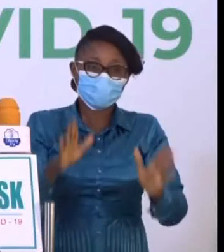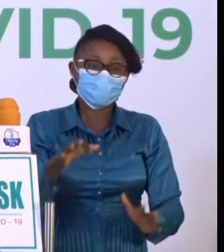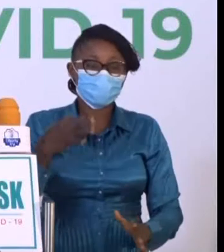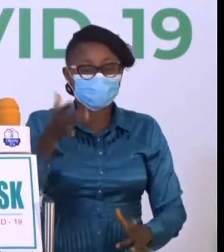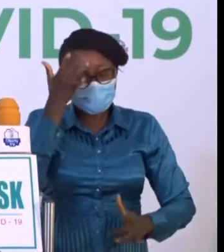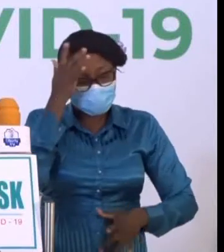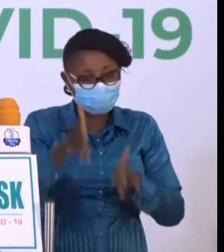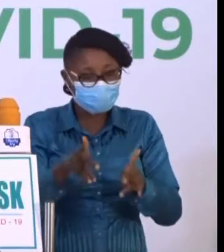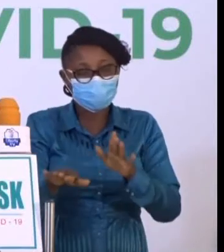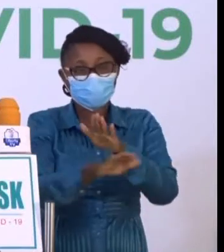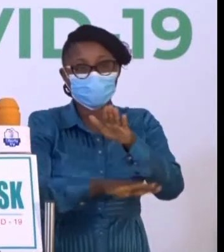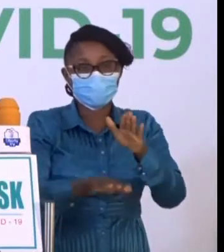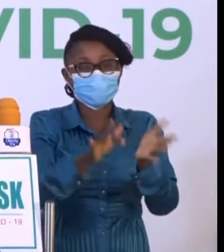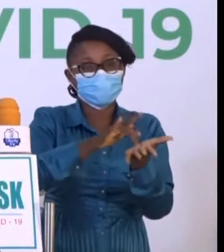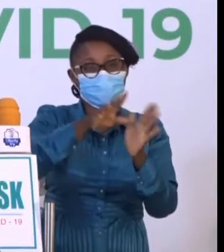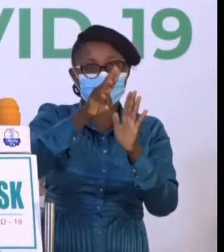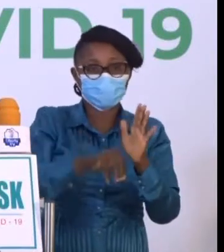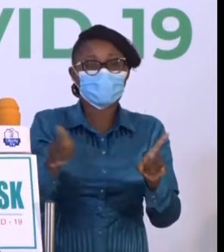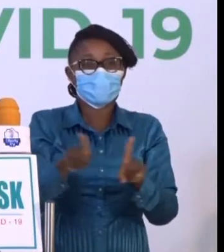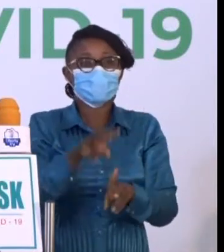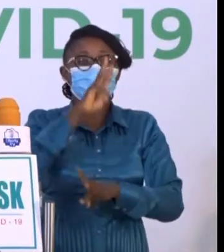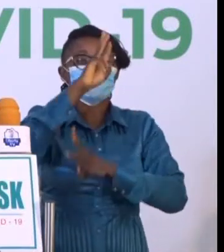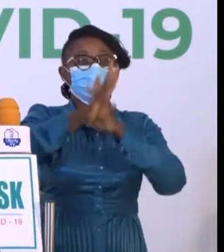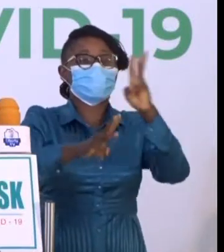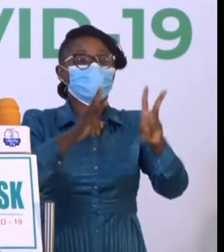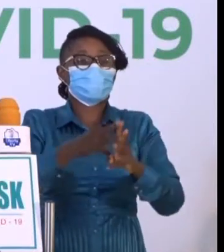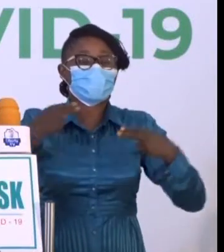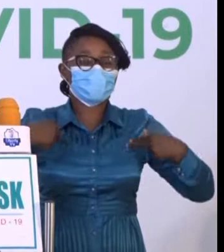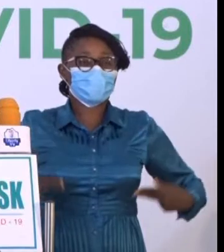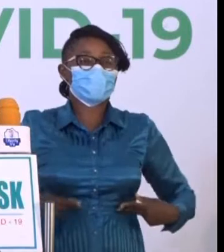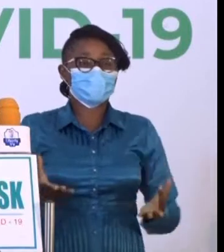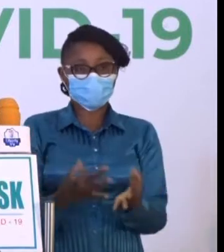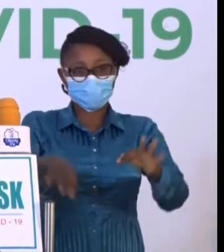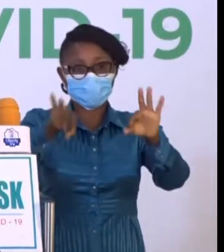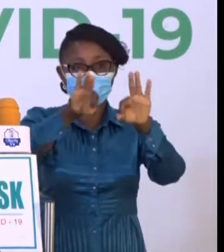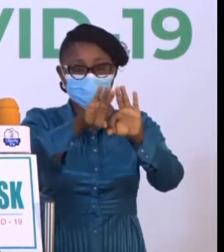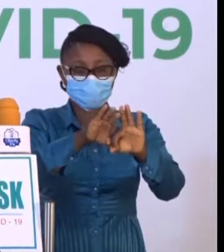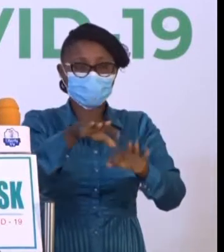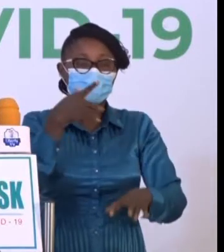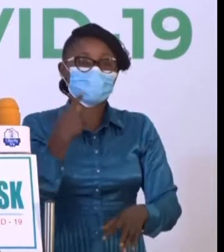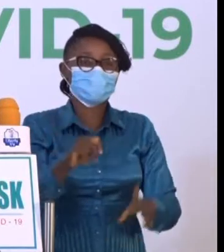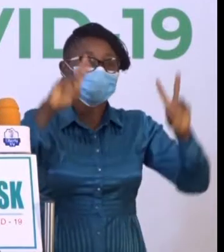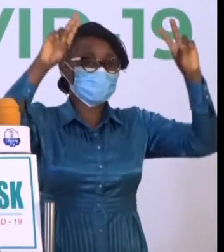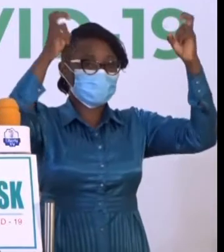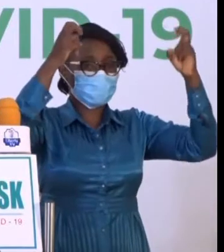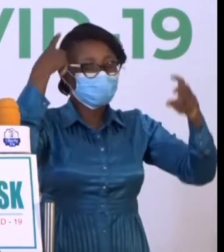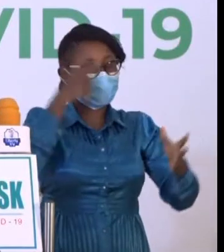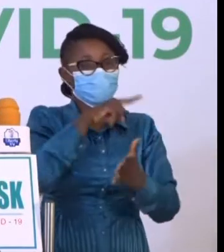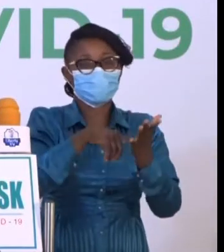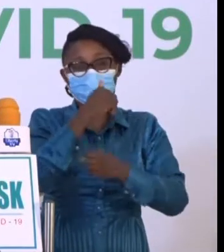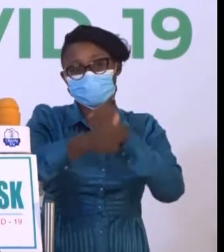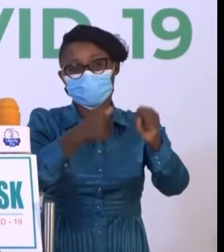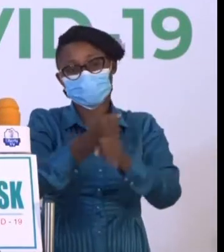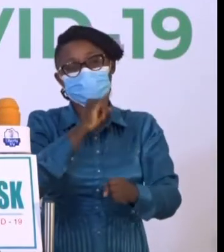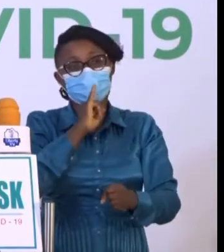The Federal Ministry of Health says it will distribute oxygen concentrators and ventilators to health institutions to provide oxygen